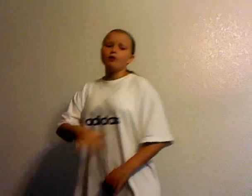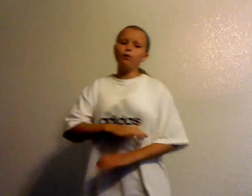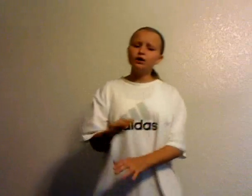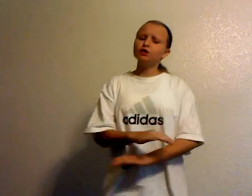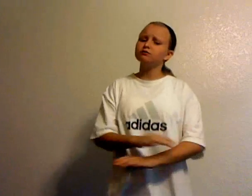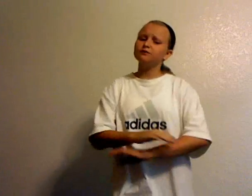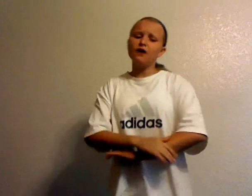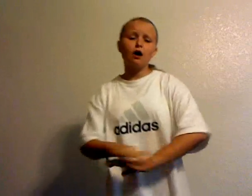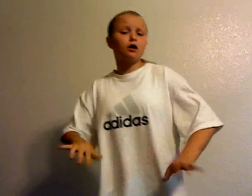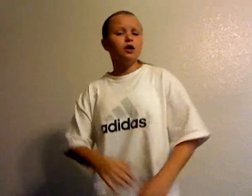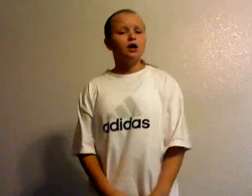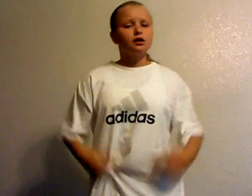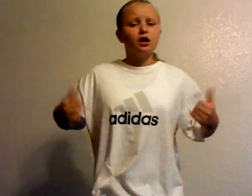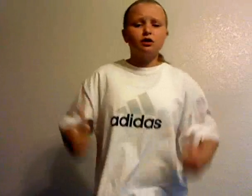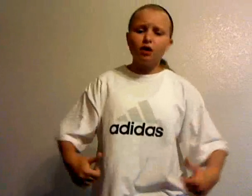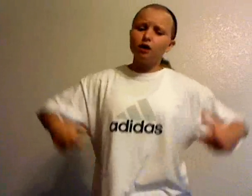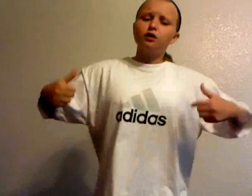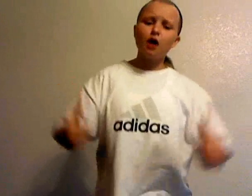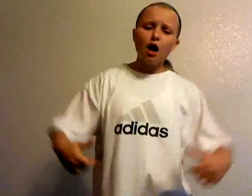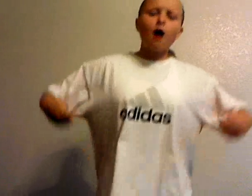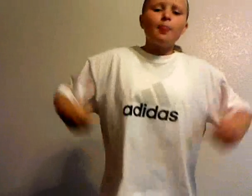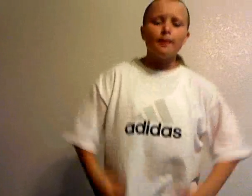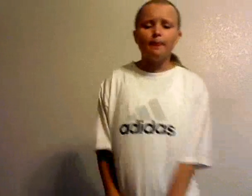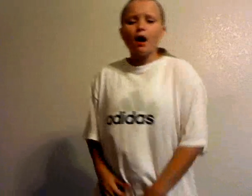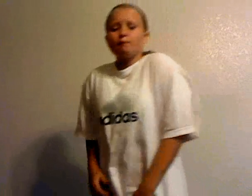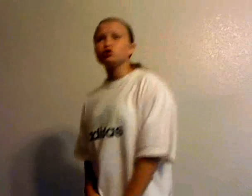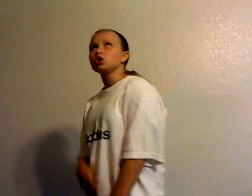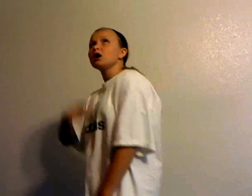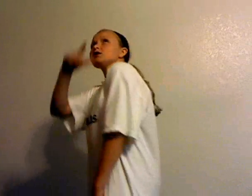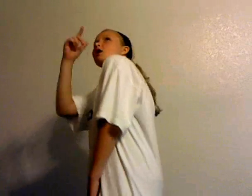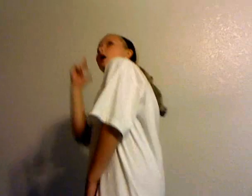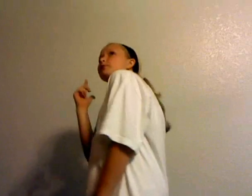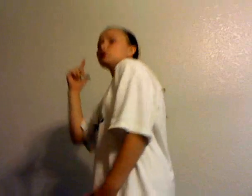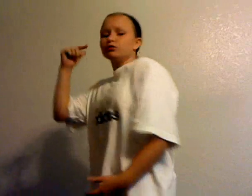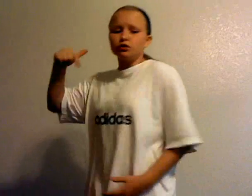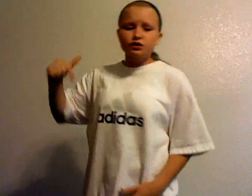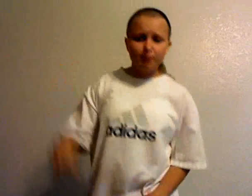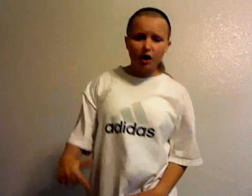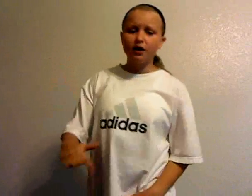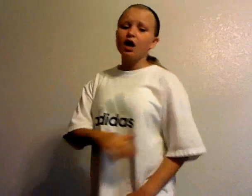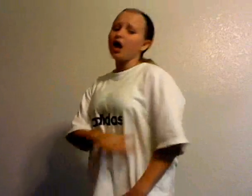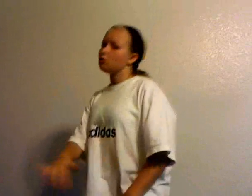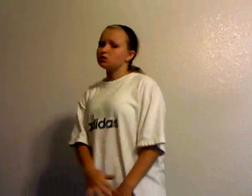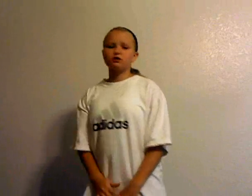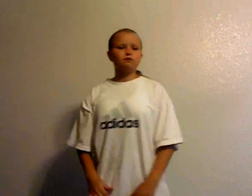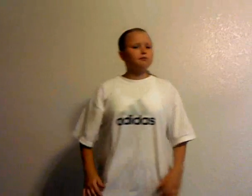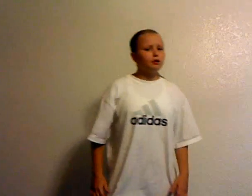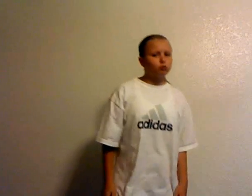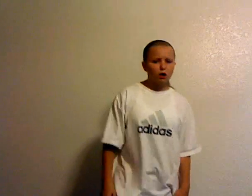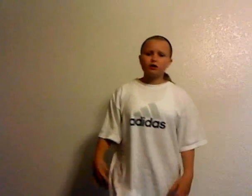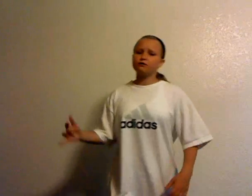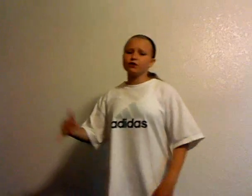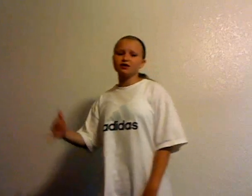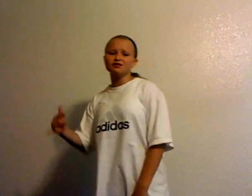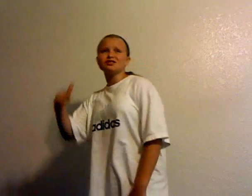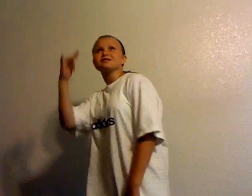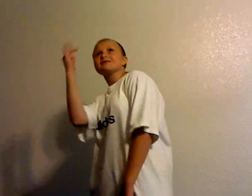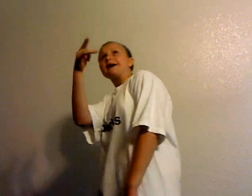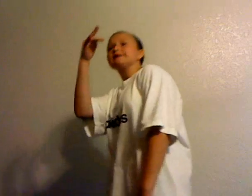of working the refiles Get, get, get up, now put your hands up You on your spot, everything will be alright If you cut the tears light